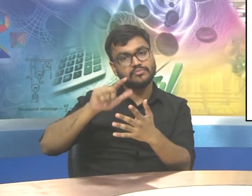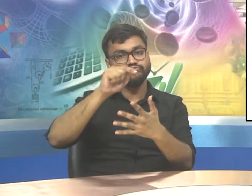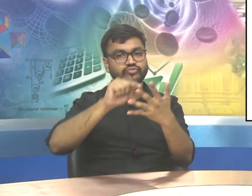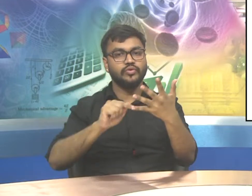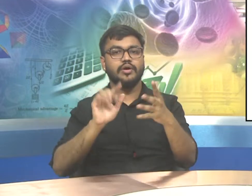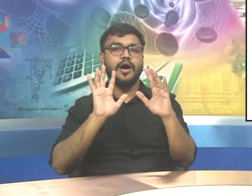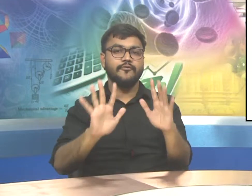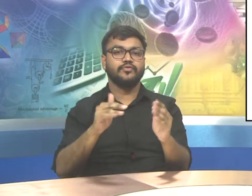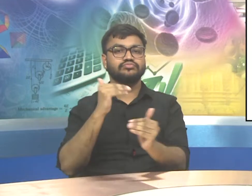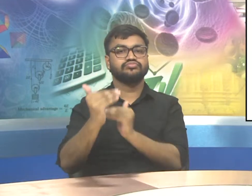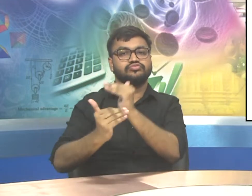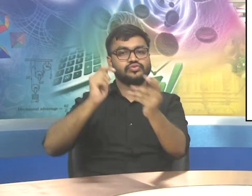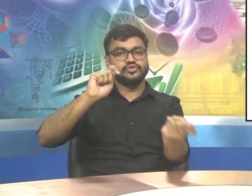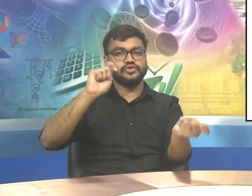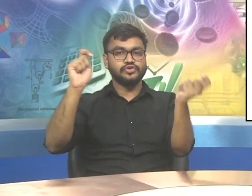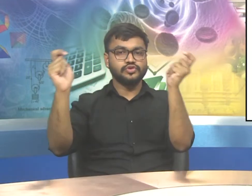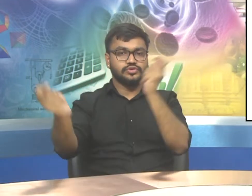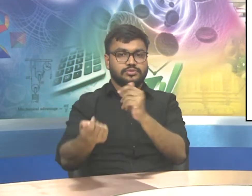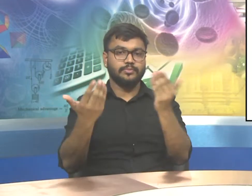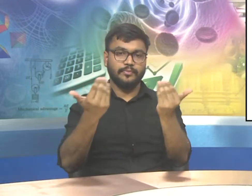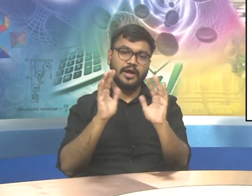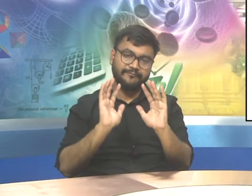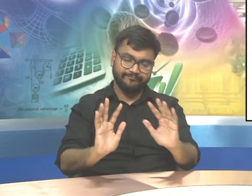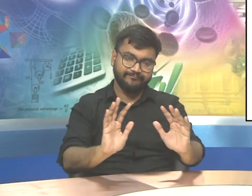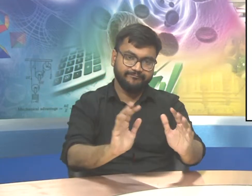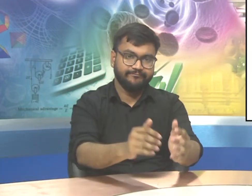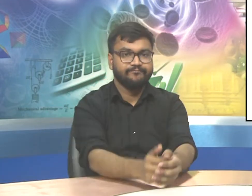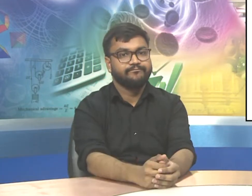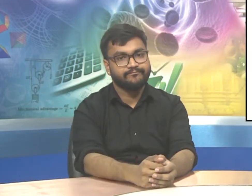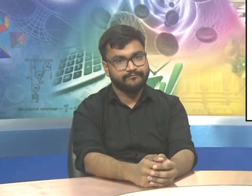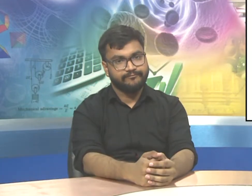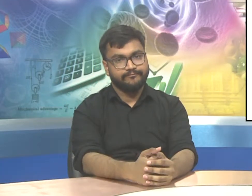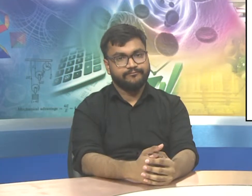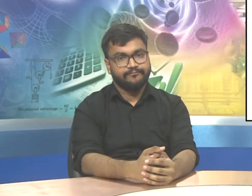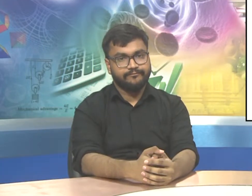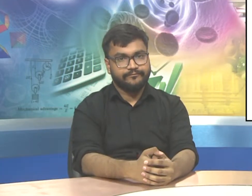Through that they start farming, which is called cultivating.